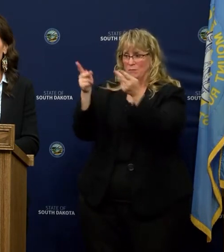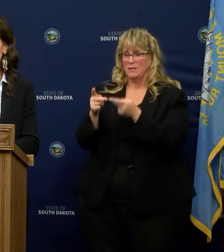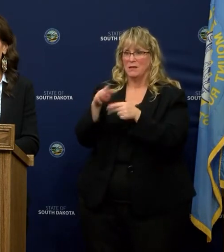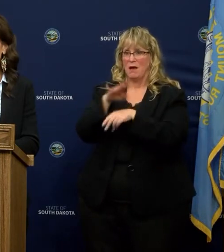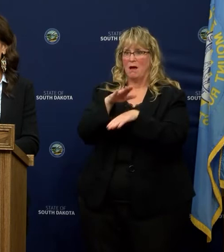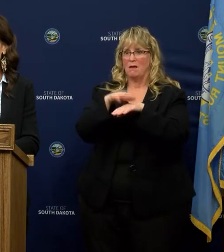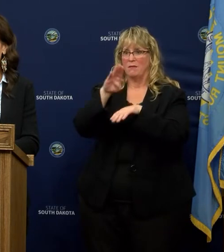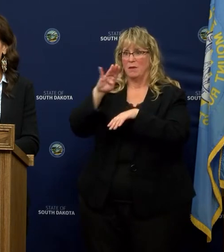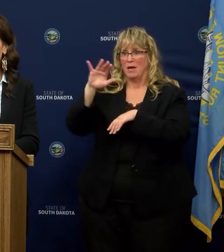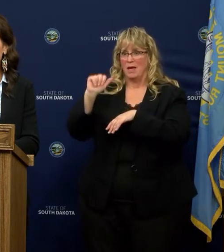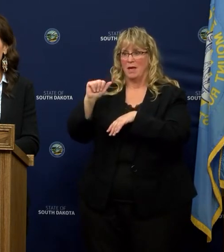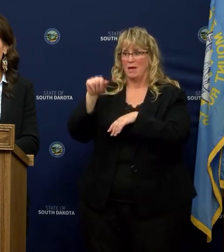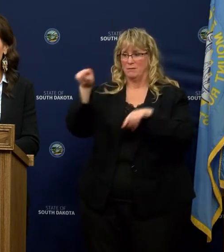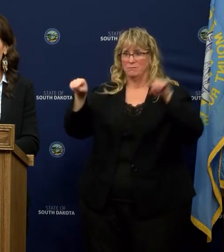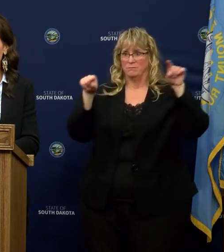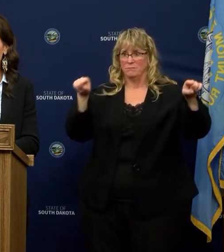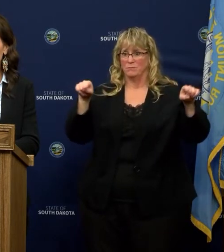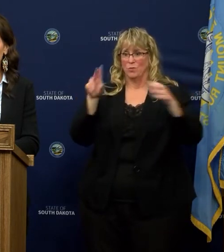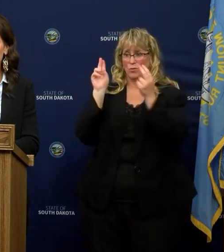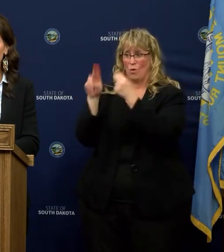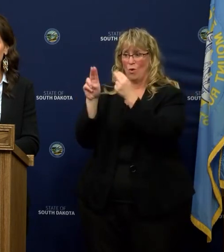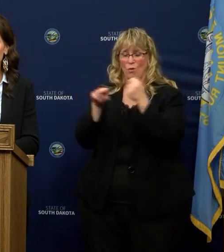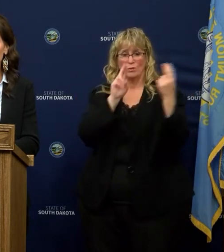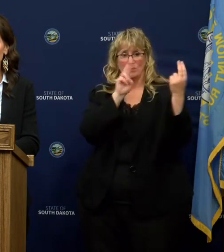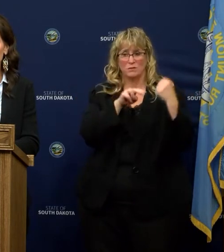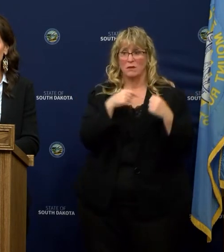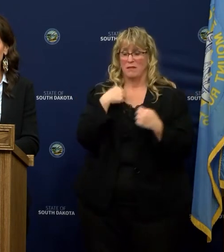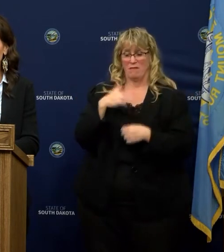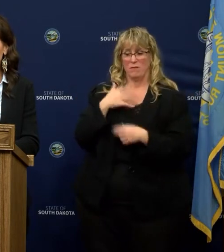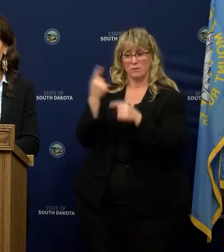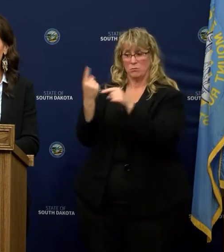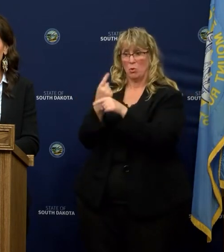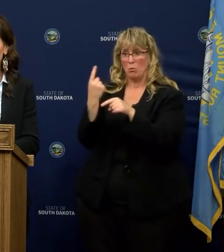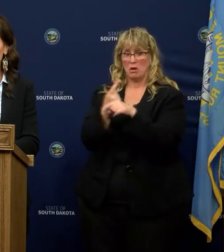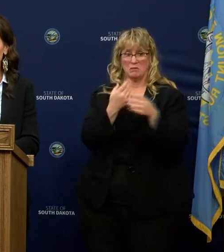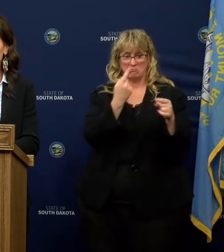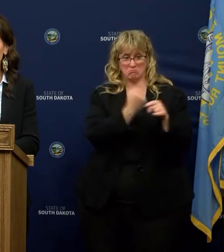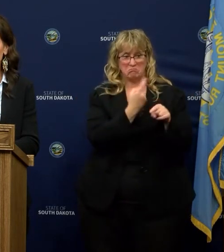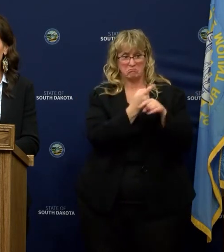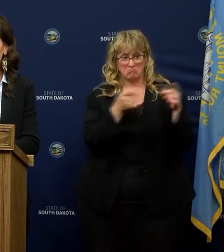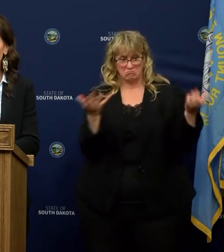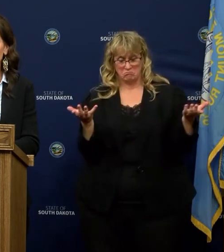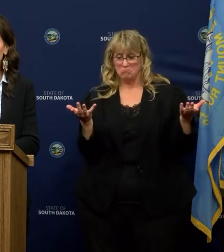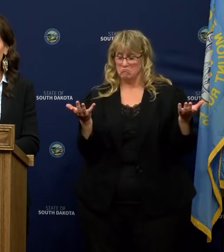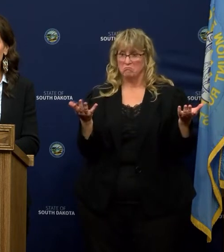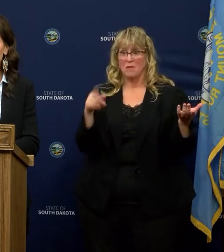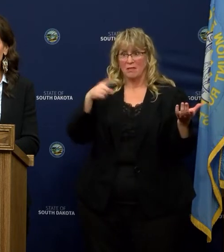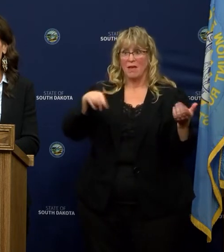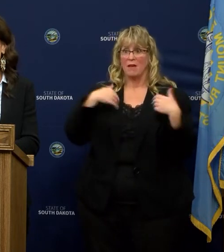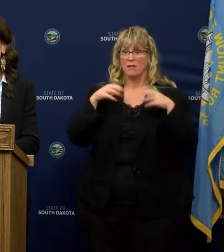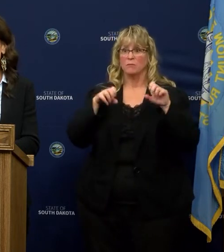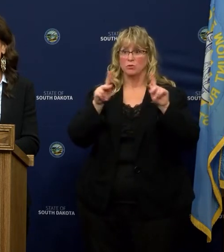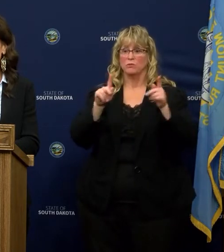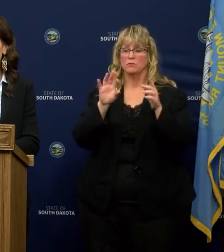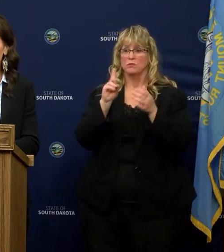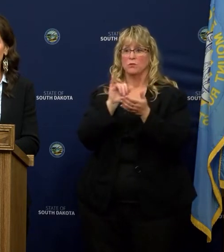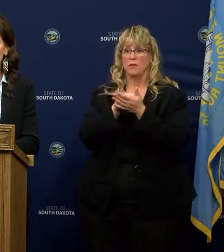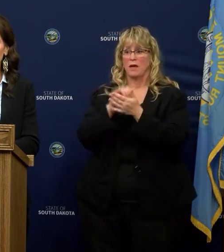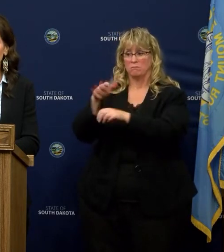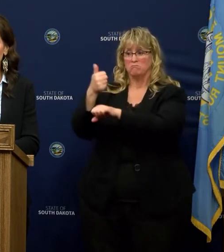roads and believed that they felt that was appropriate, that is something that they have the opportunity to